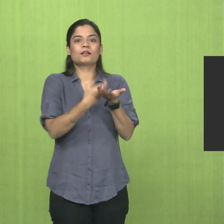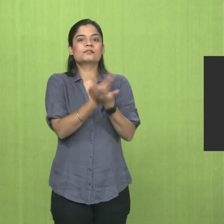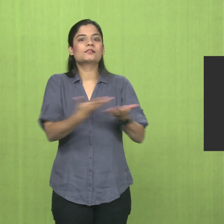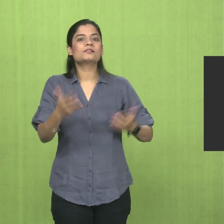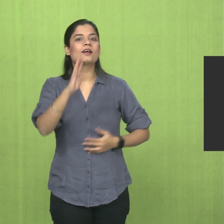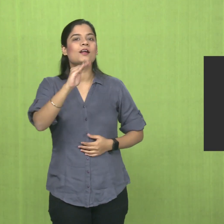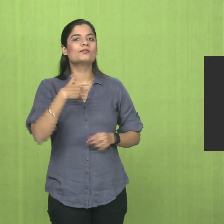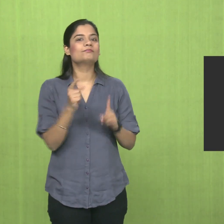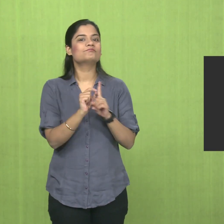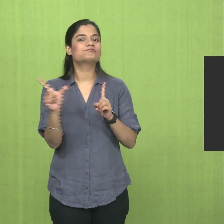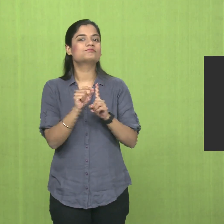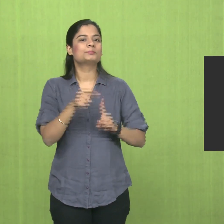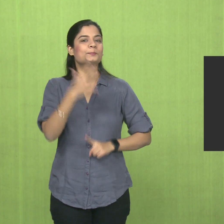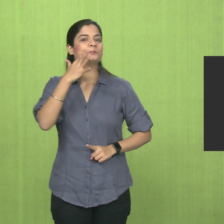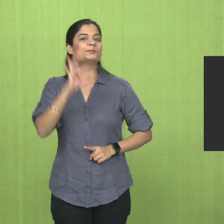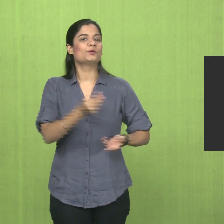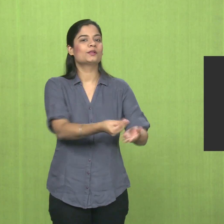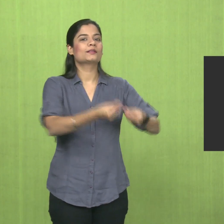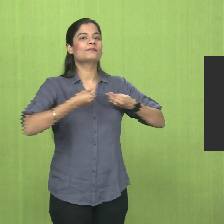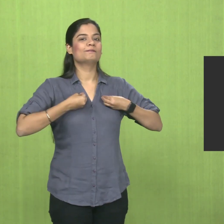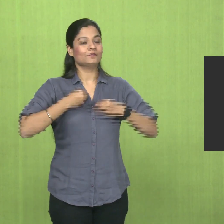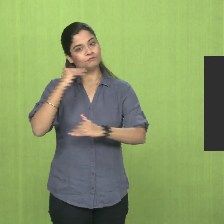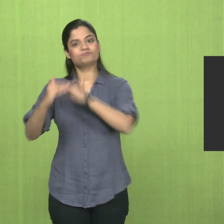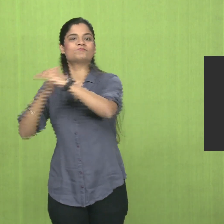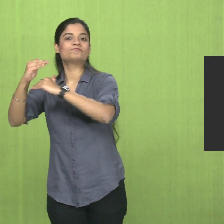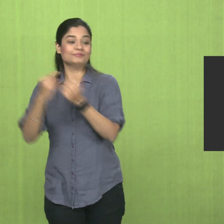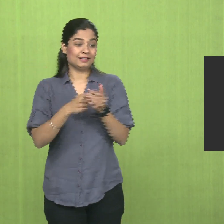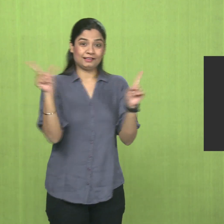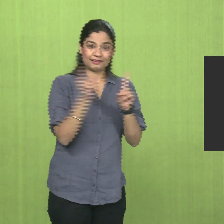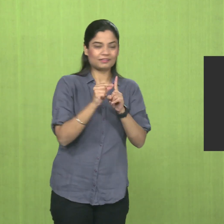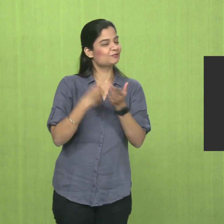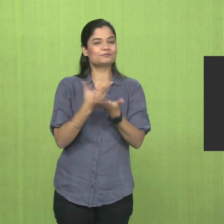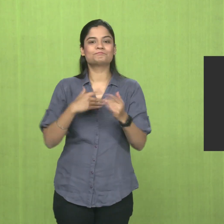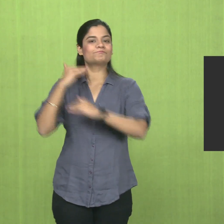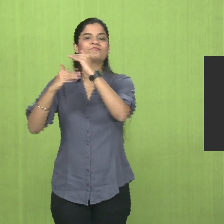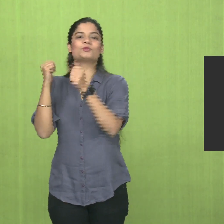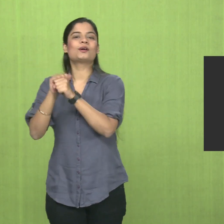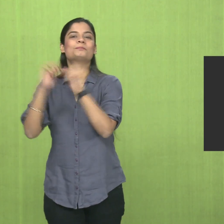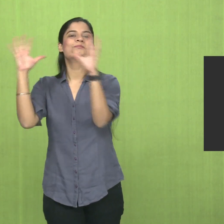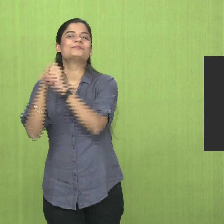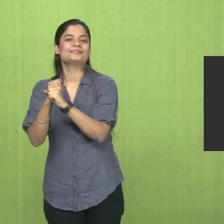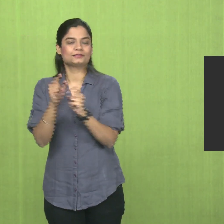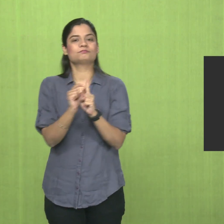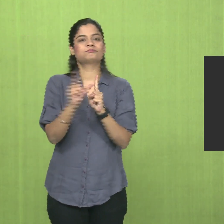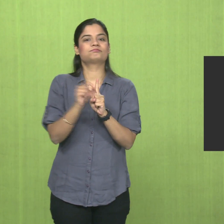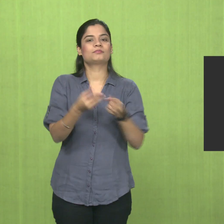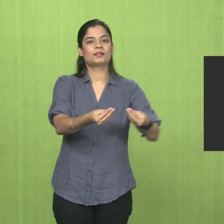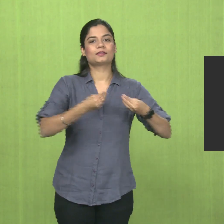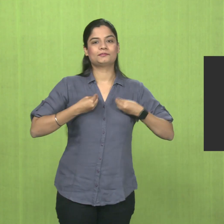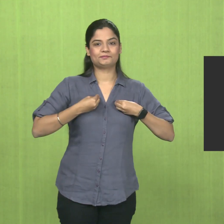are also resources. My energy is a resource which is helping me do the efficient kind of work and development. Without energy, I can't work. So, energy is